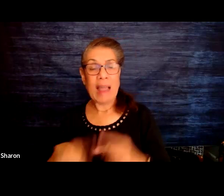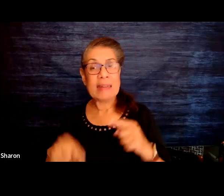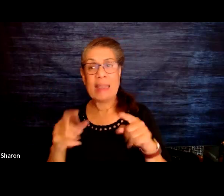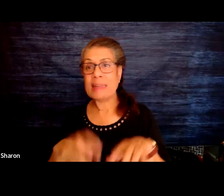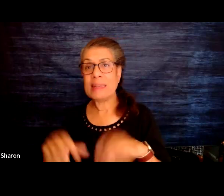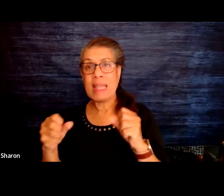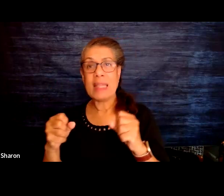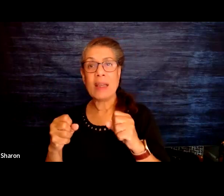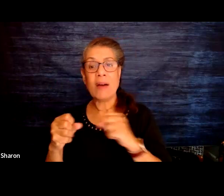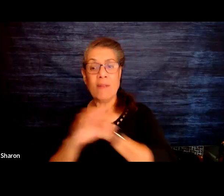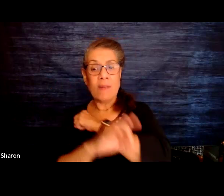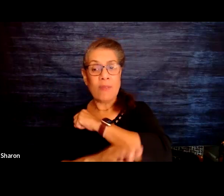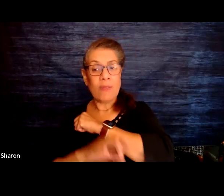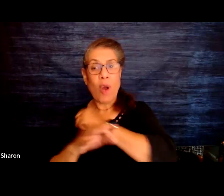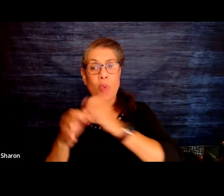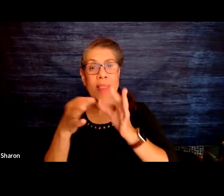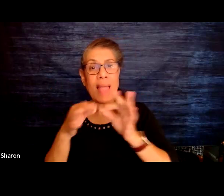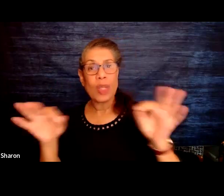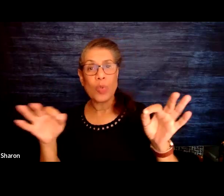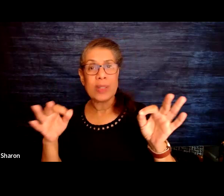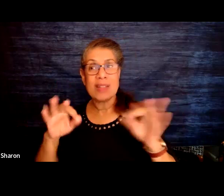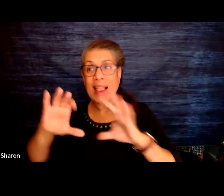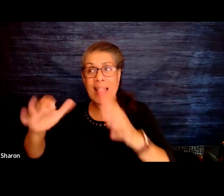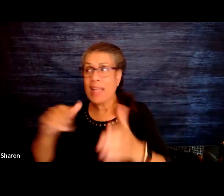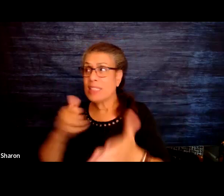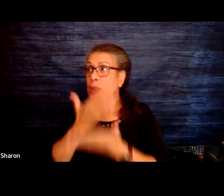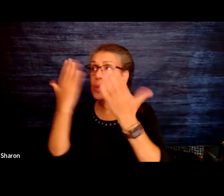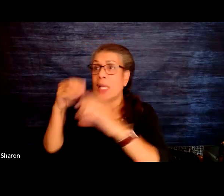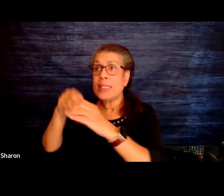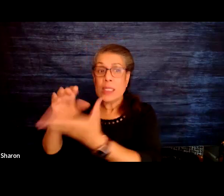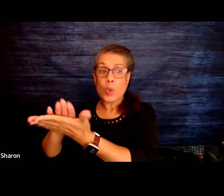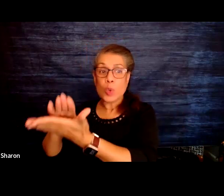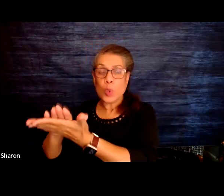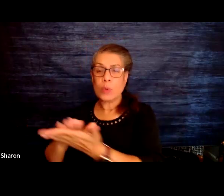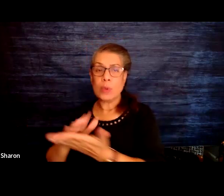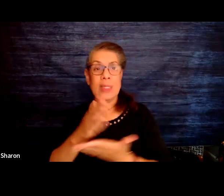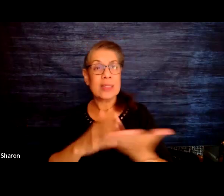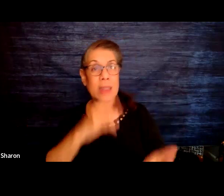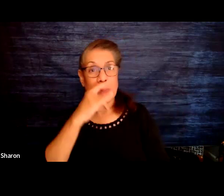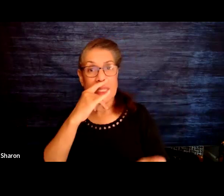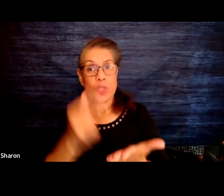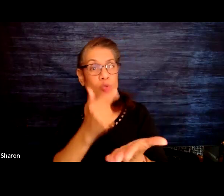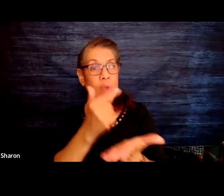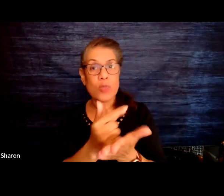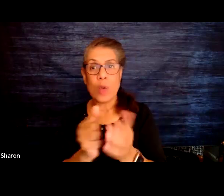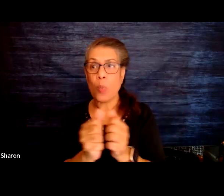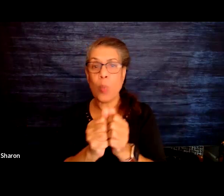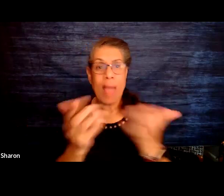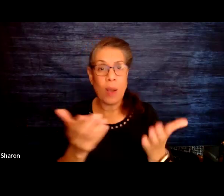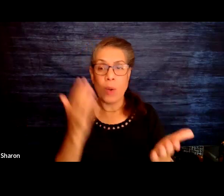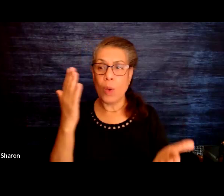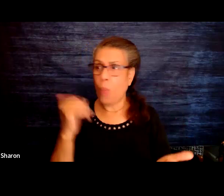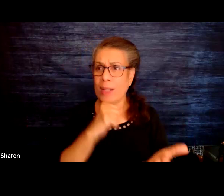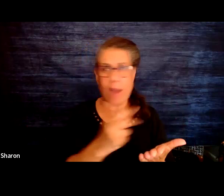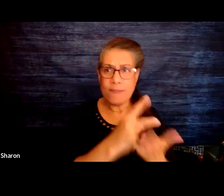class. They don't offer it. And so oftentimes our kids were graduating without things, not because they had failed